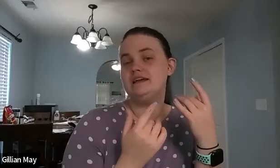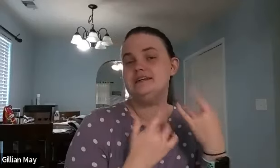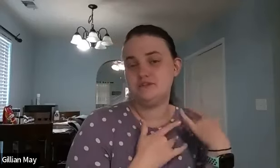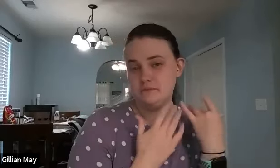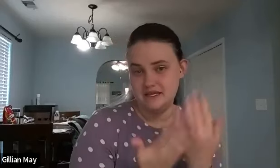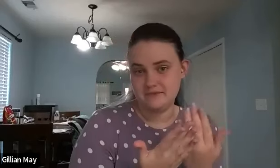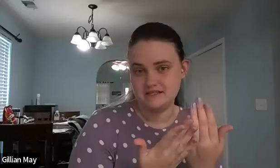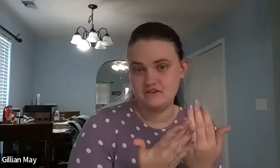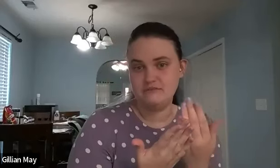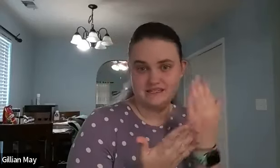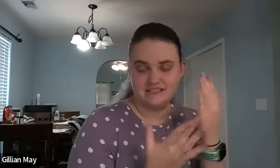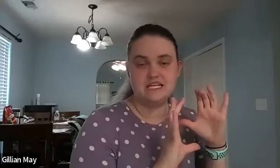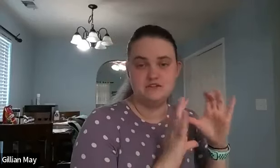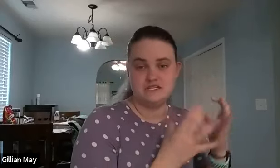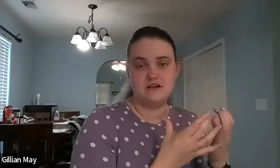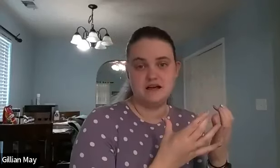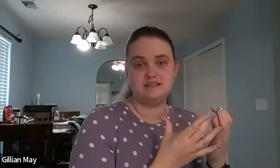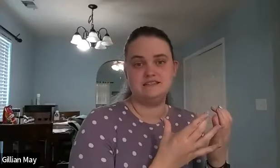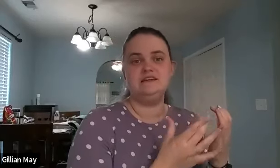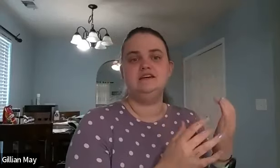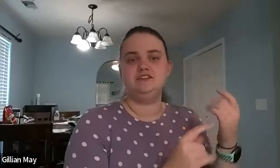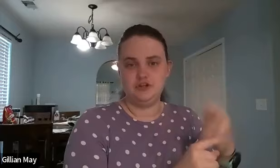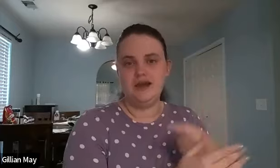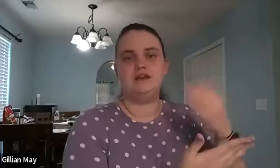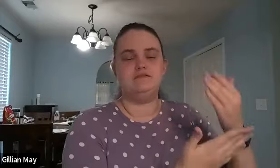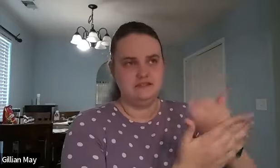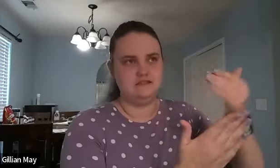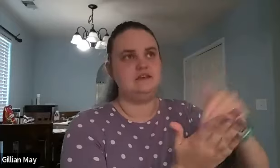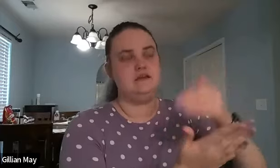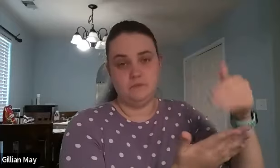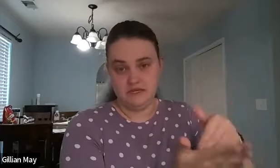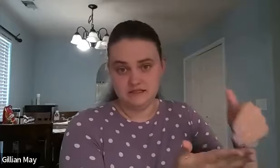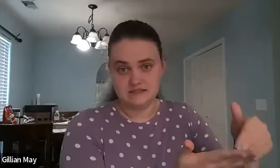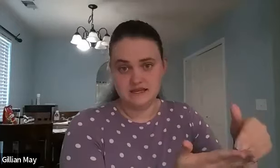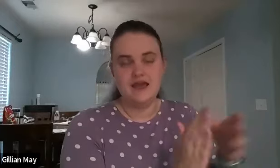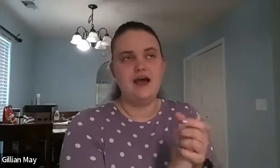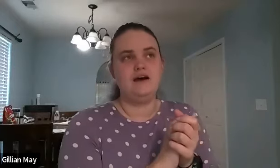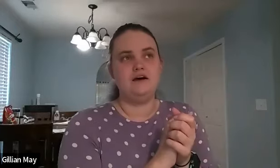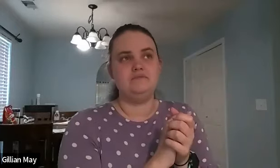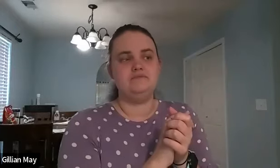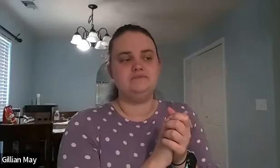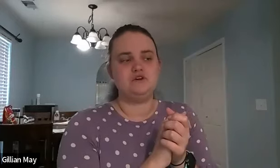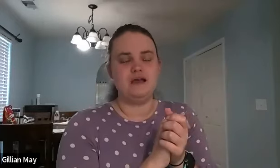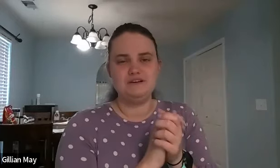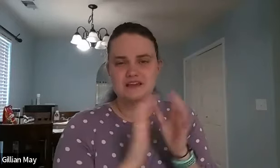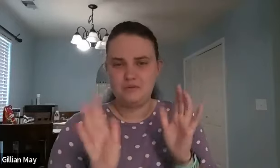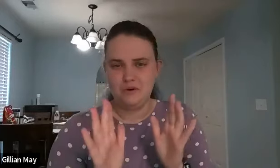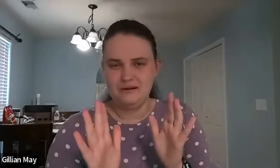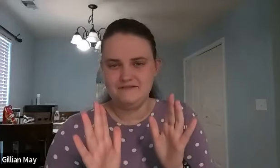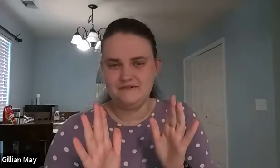tend to repeat myself because since I do this class, kind of it repeats. So I always kind of worry if I've